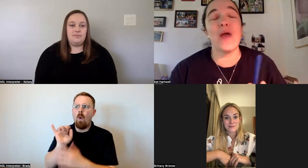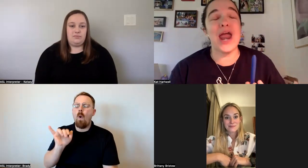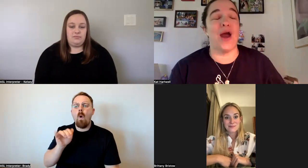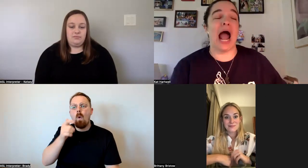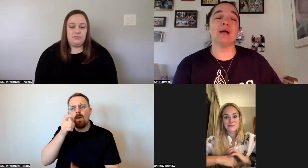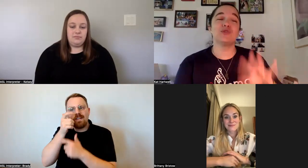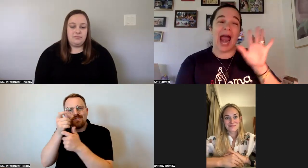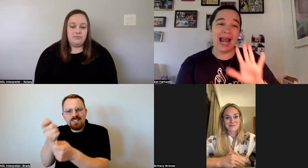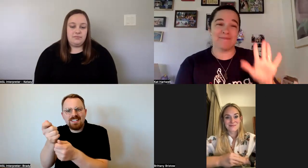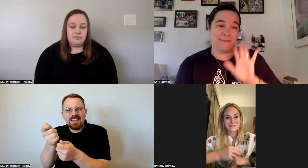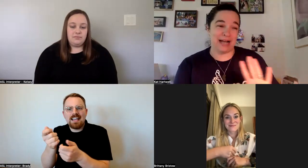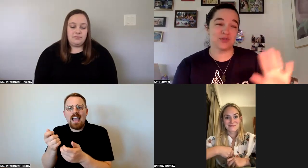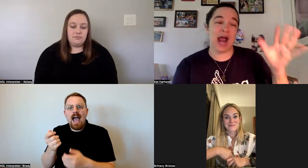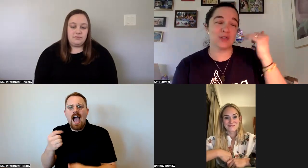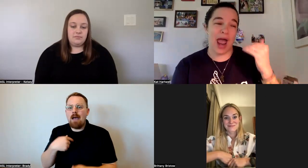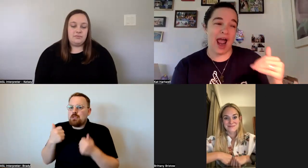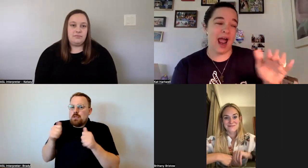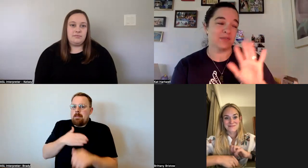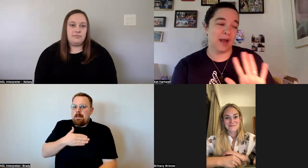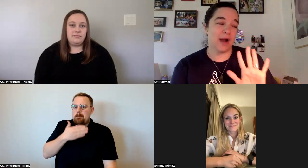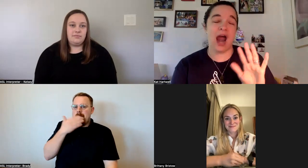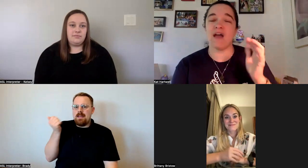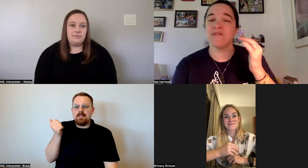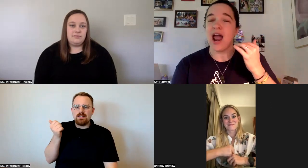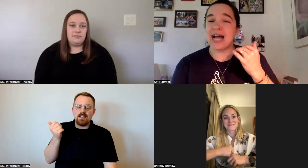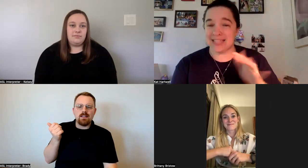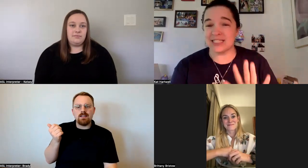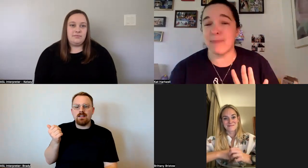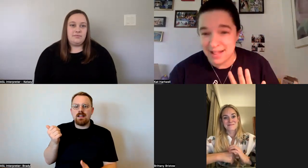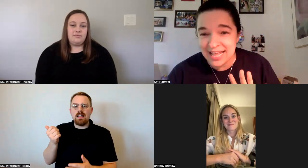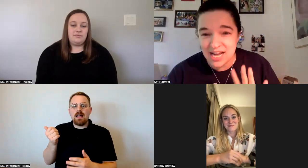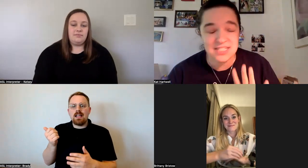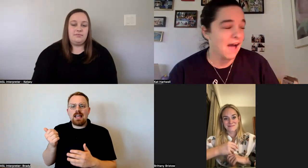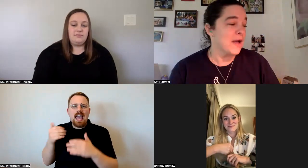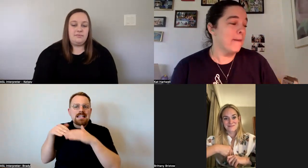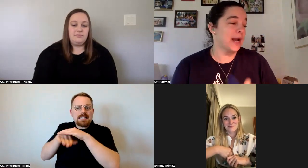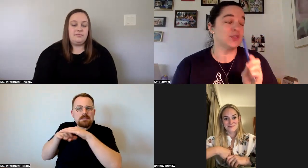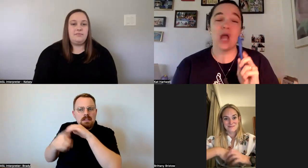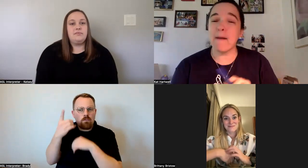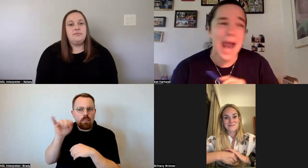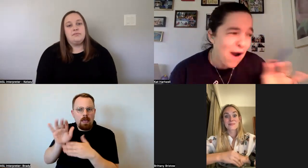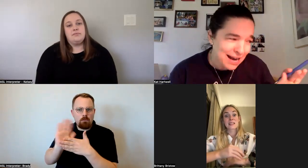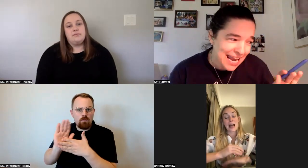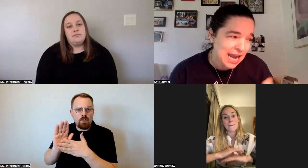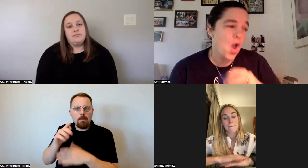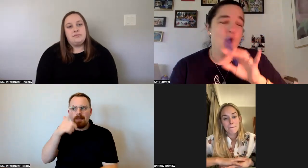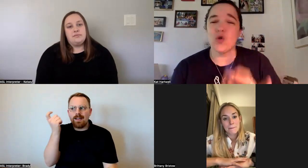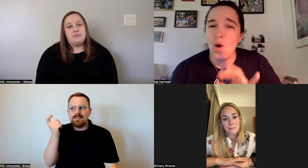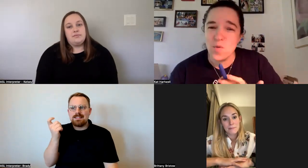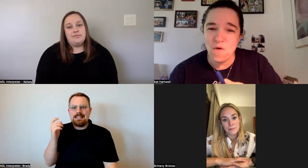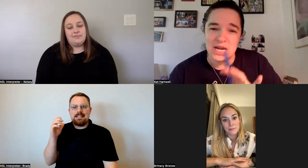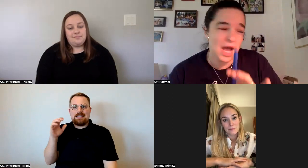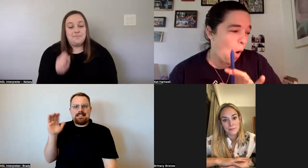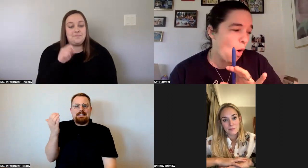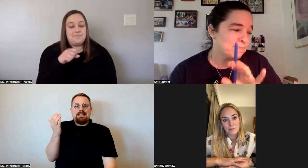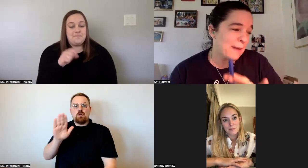it was really weird. I'm trying my best, trying to have some kind of accessibility and stuff, because apparently